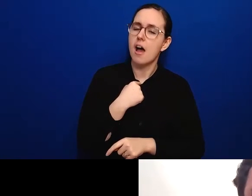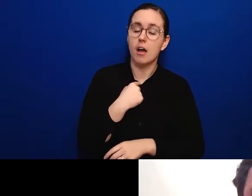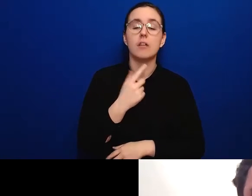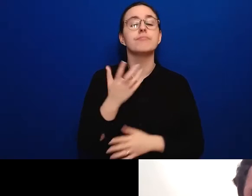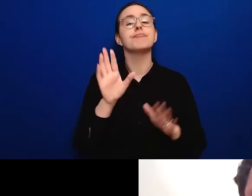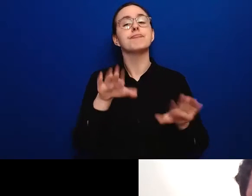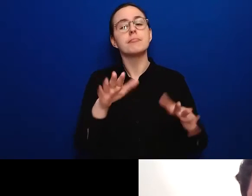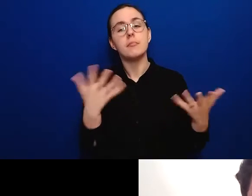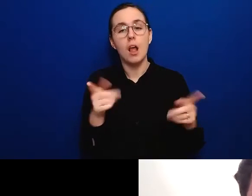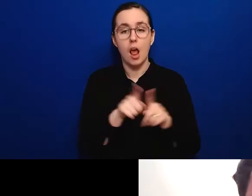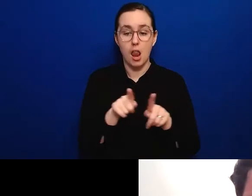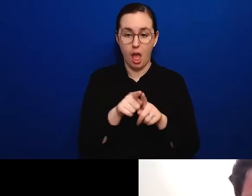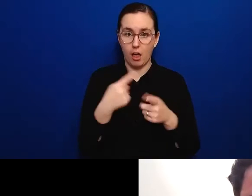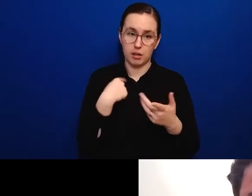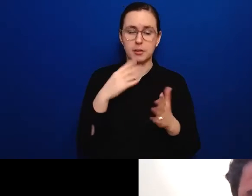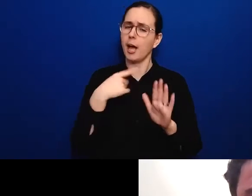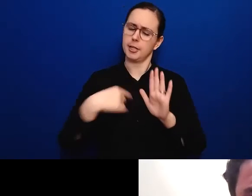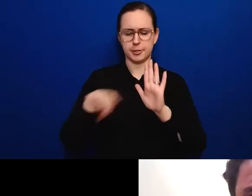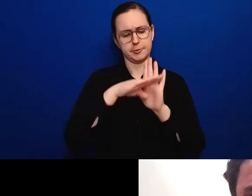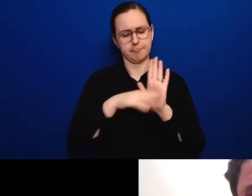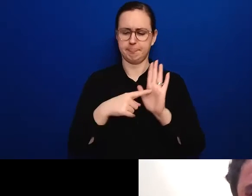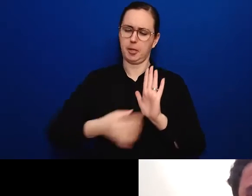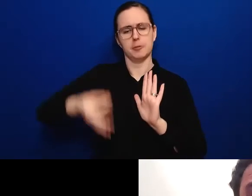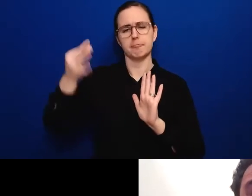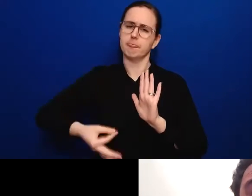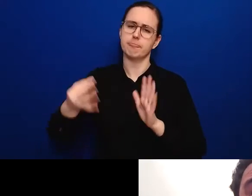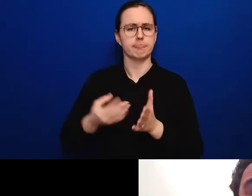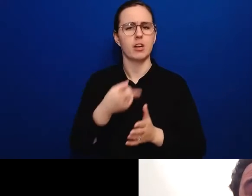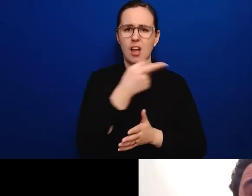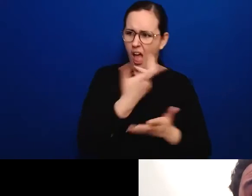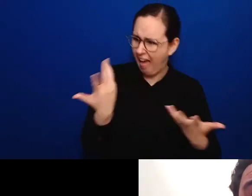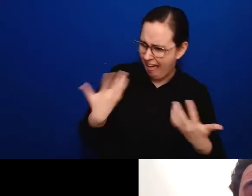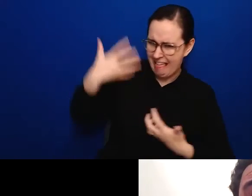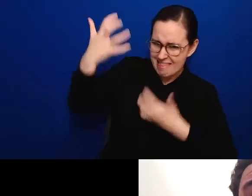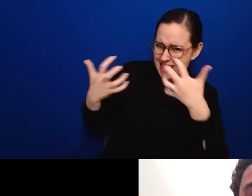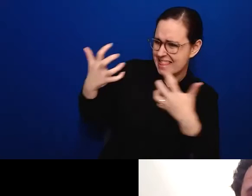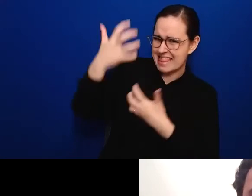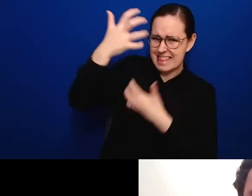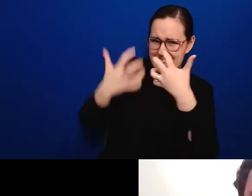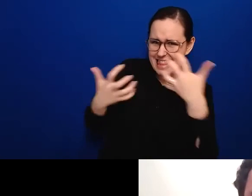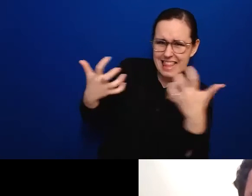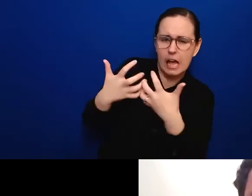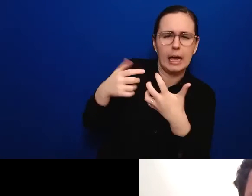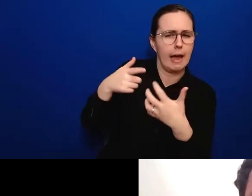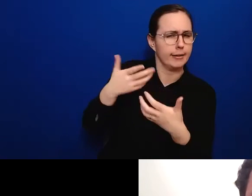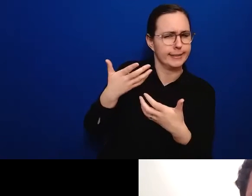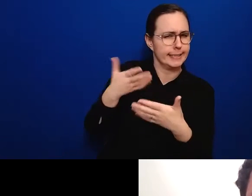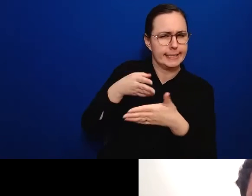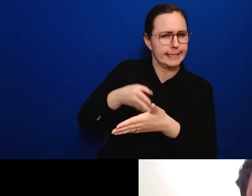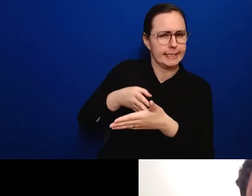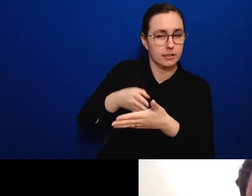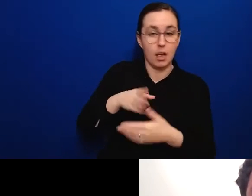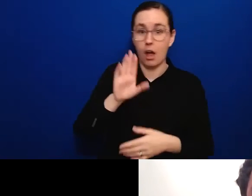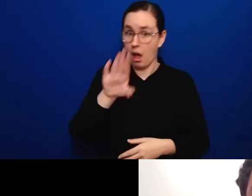difficulties for them to adopt. As an outsider, both the trainings have advanced my knowledge in the field. The second thing that the trainings have advanced my knowledge in the domains of human